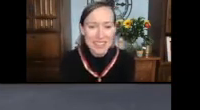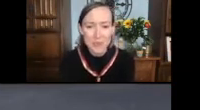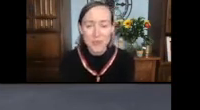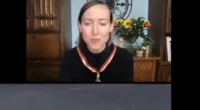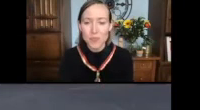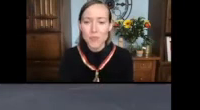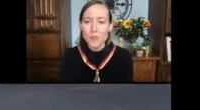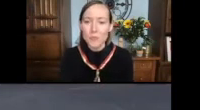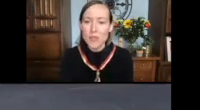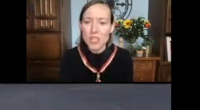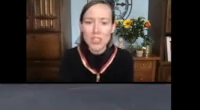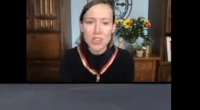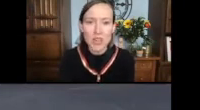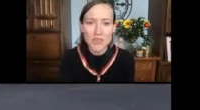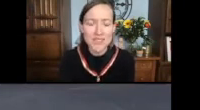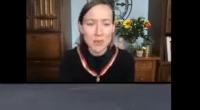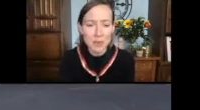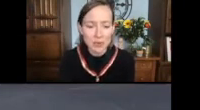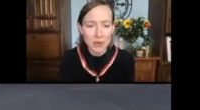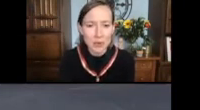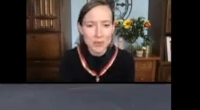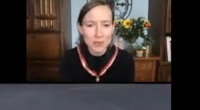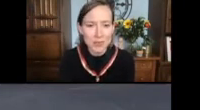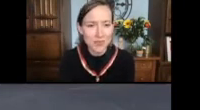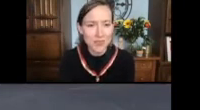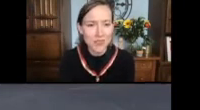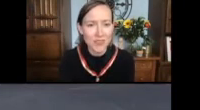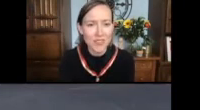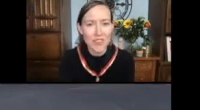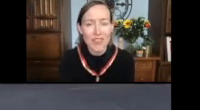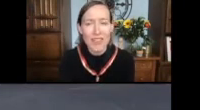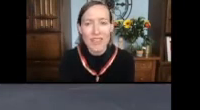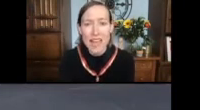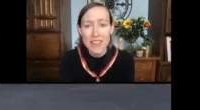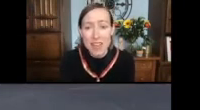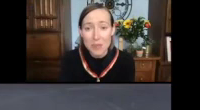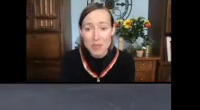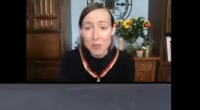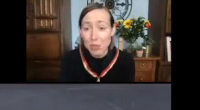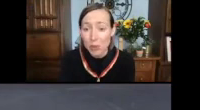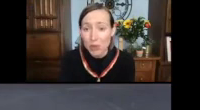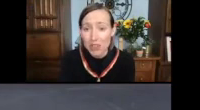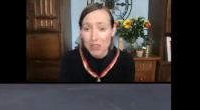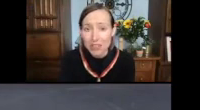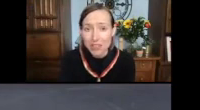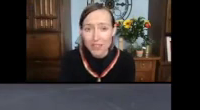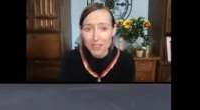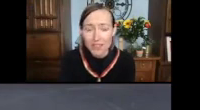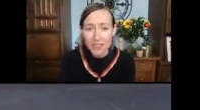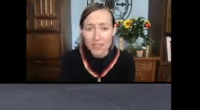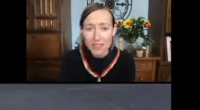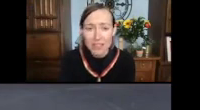right. But you can look all of these up on your own. And then I put some clothing on